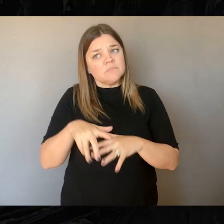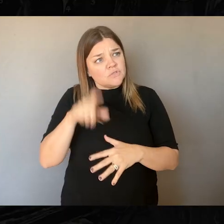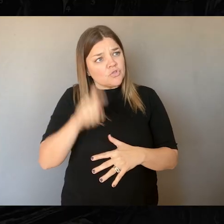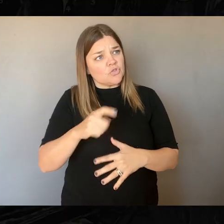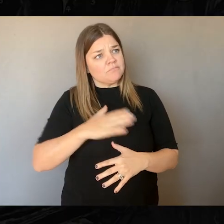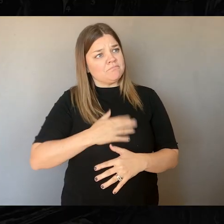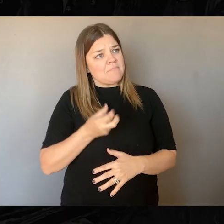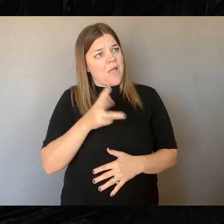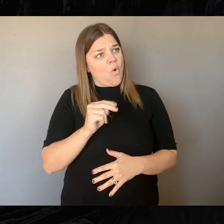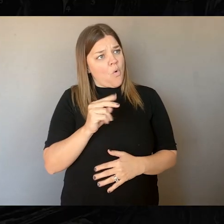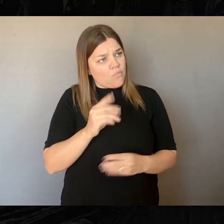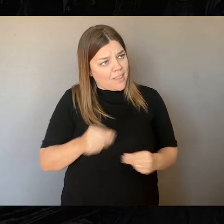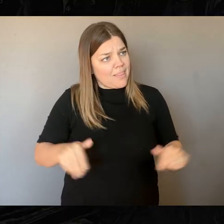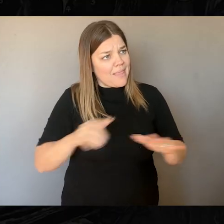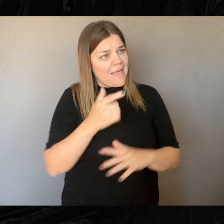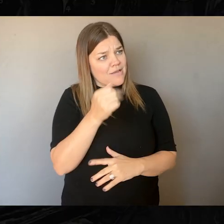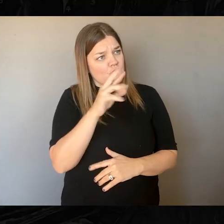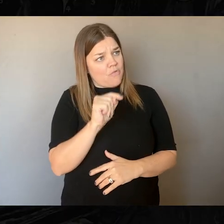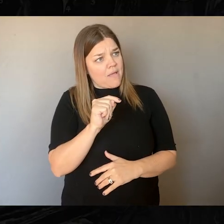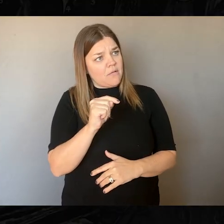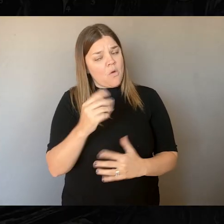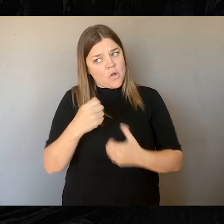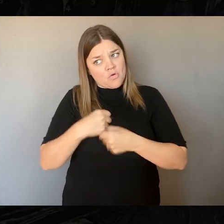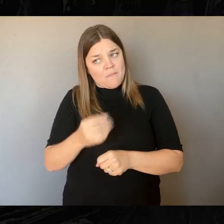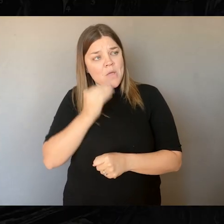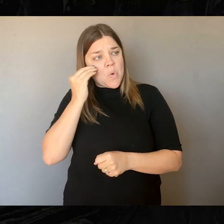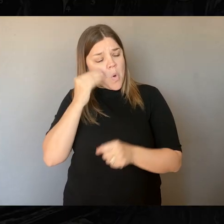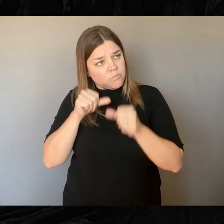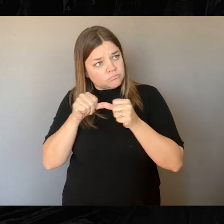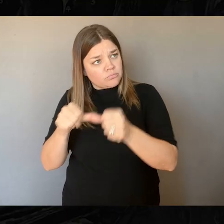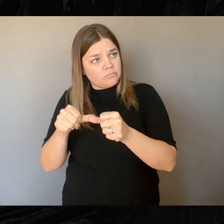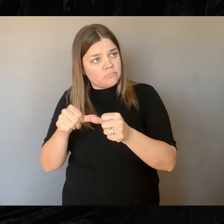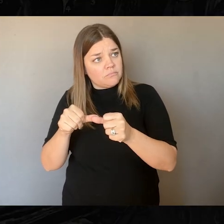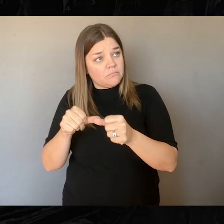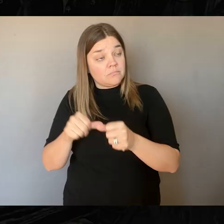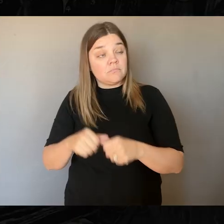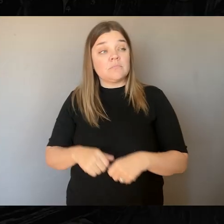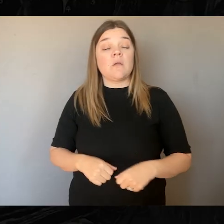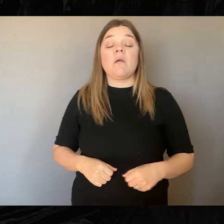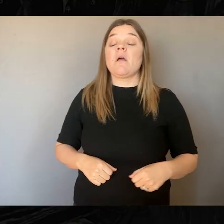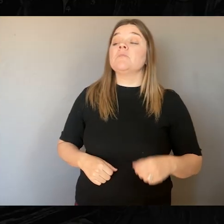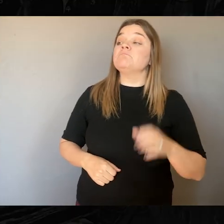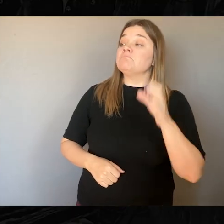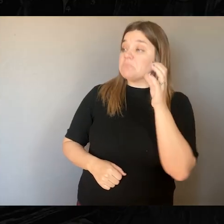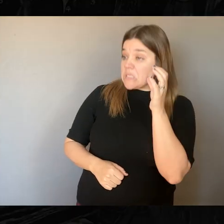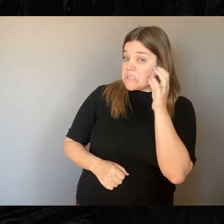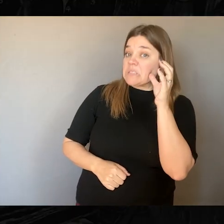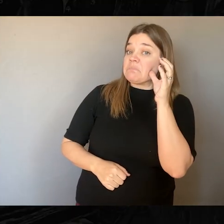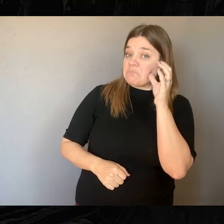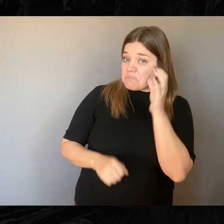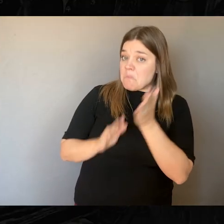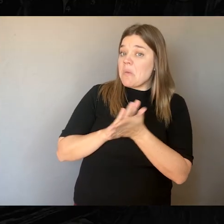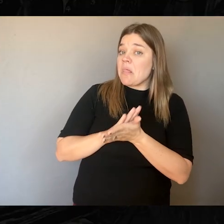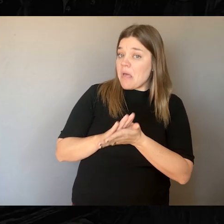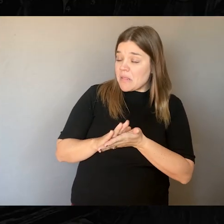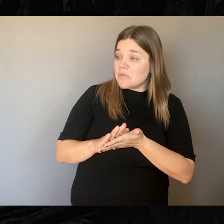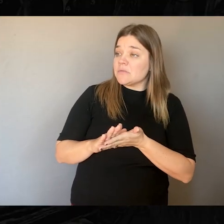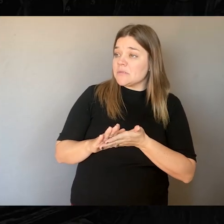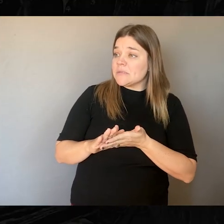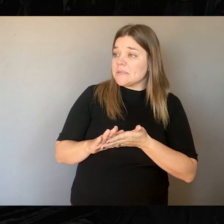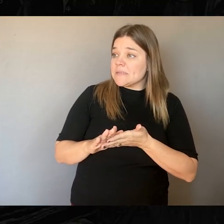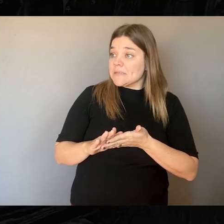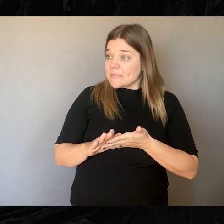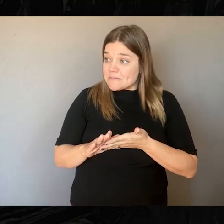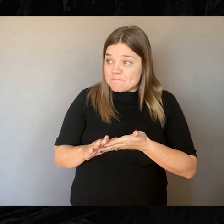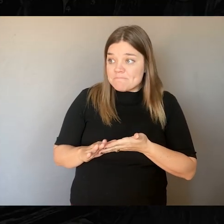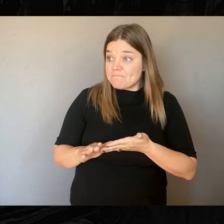their own land grants so that they could make their homes permanent. Ugartecha listened politely, and then he tried to get